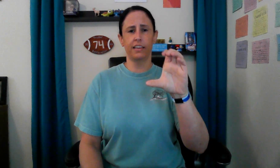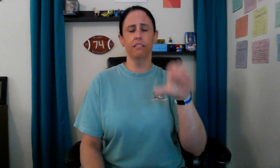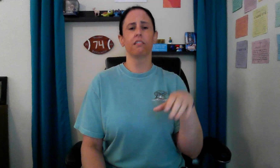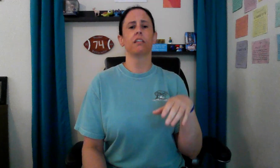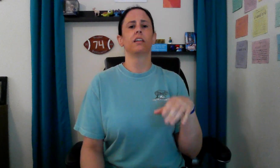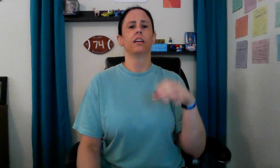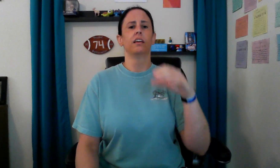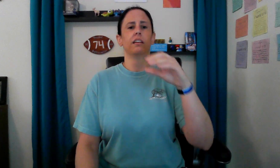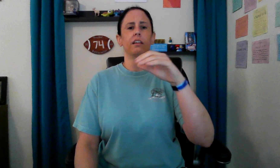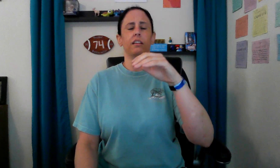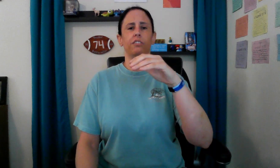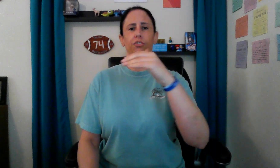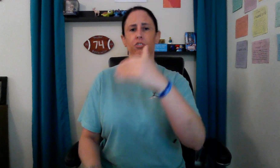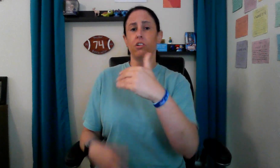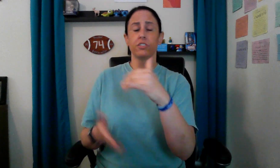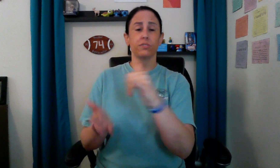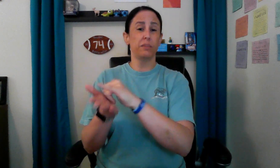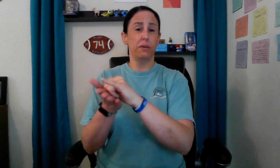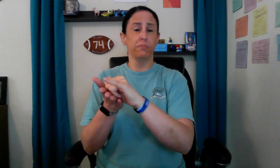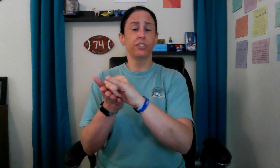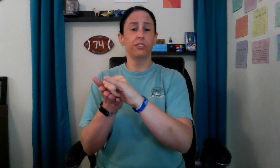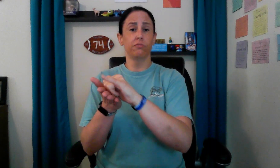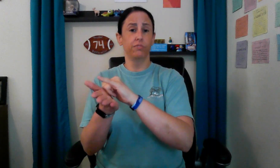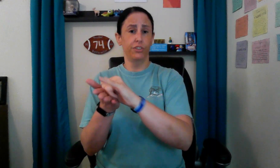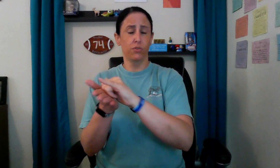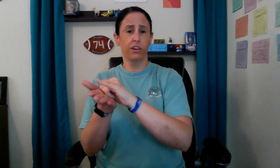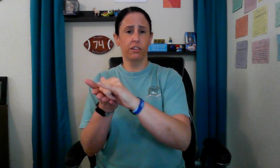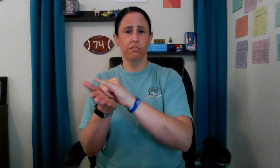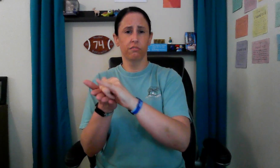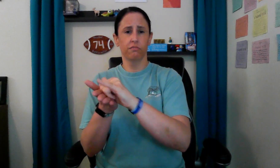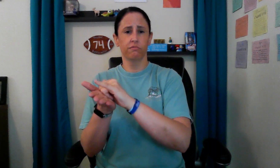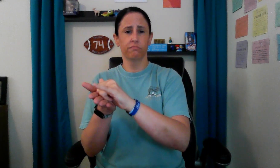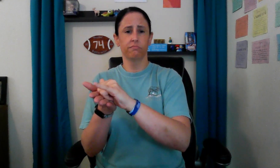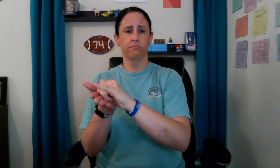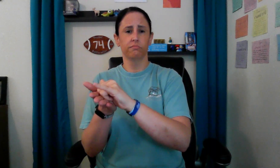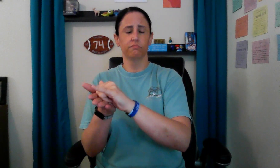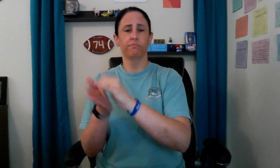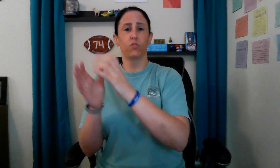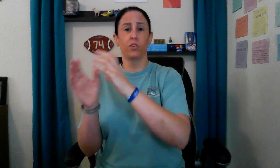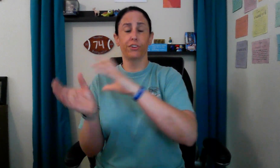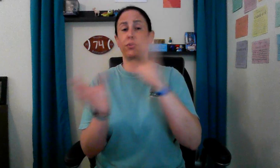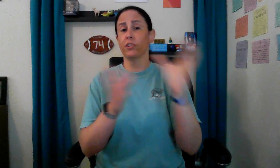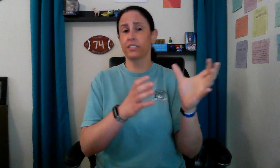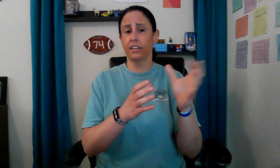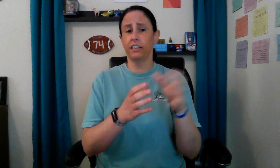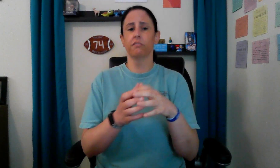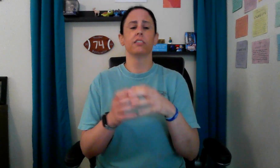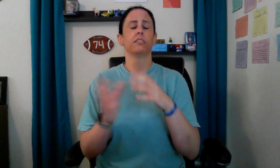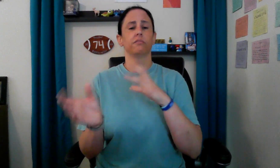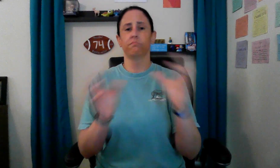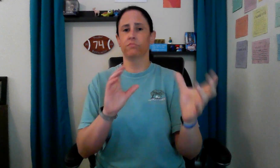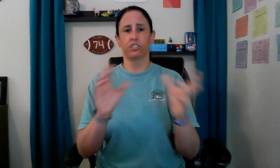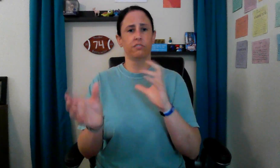NYC. You'll also see people do New York for New York City. Just